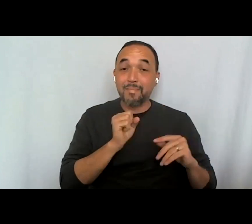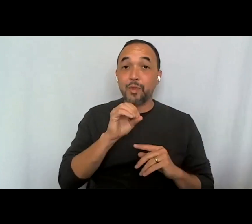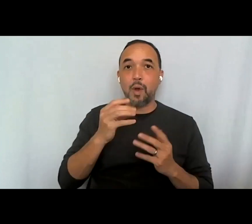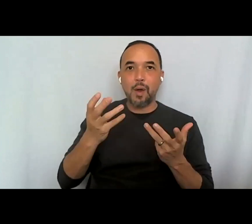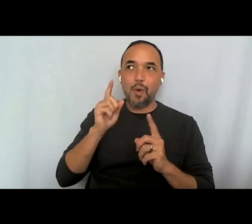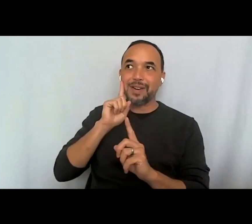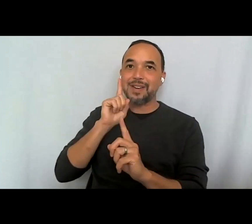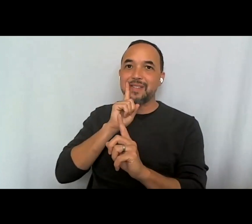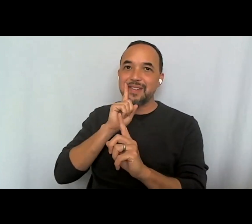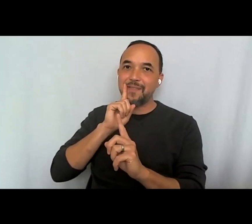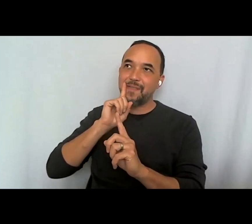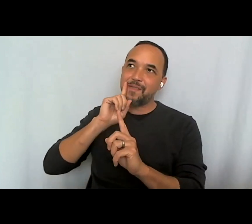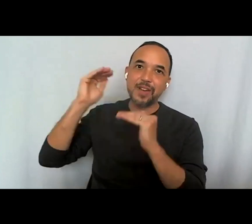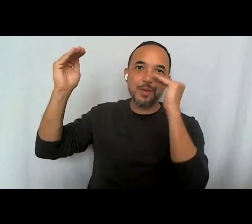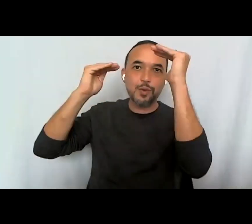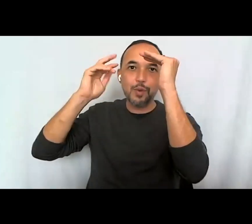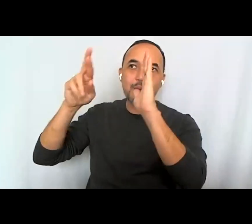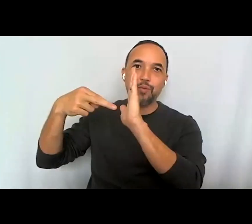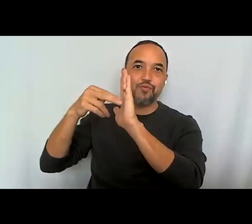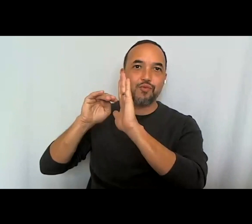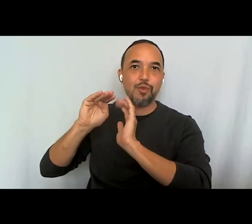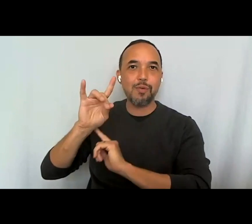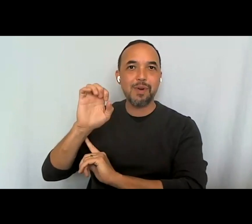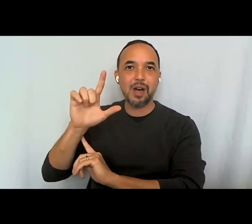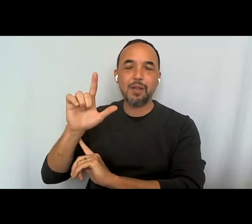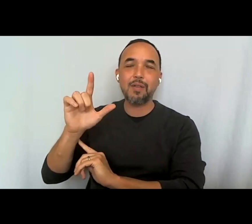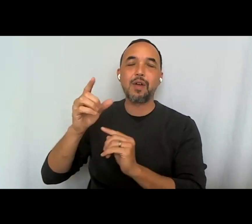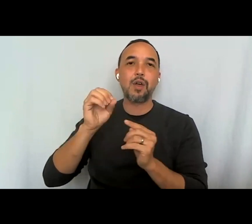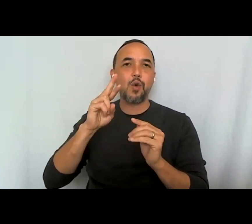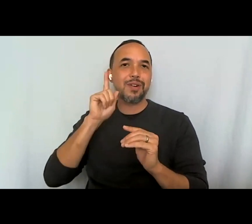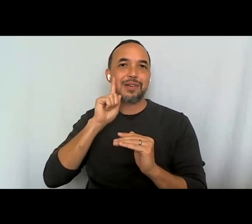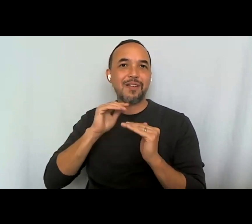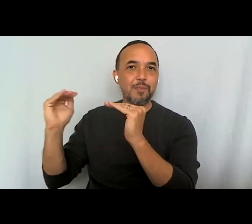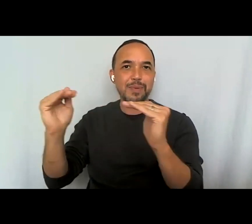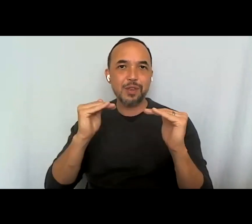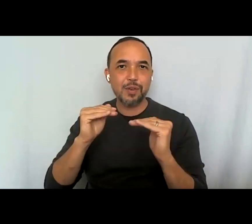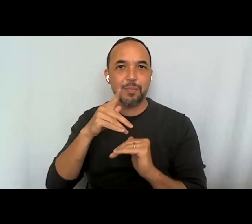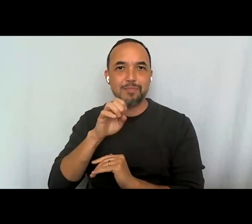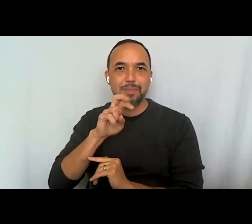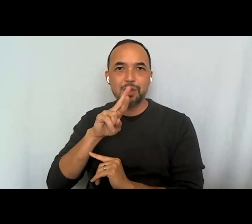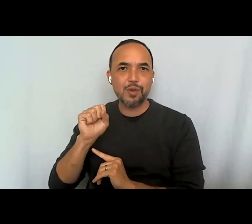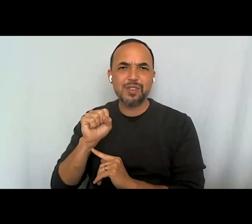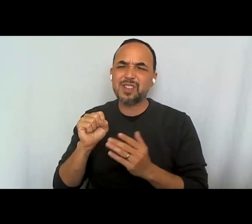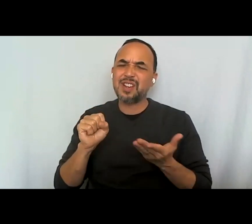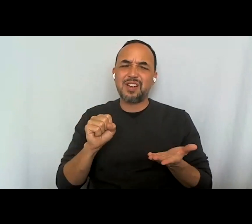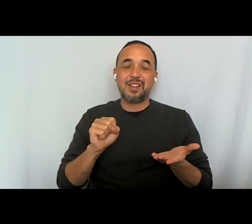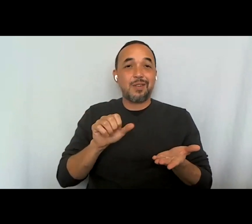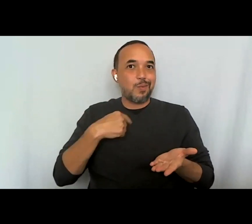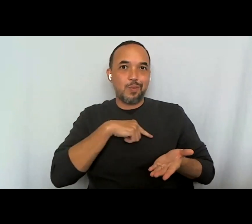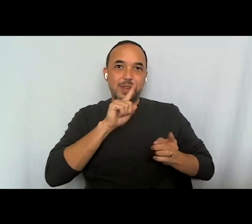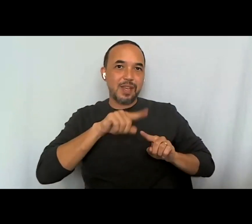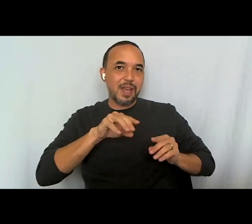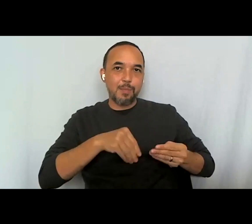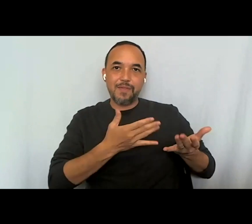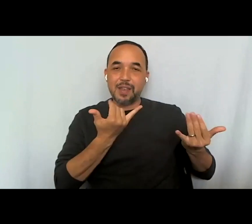or peers, things that we can't provide her here in our area or in our household. So that was a huge part of